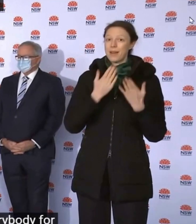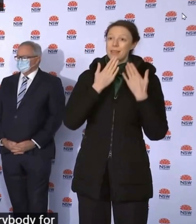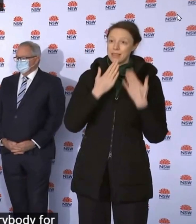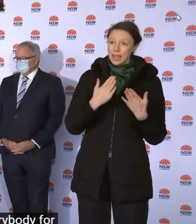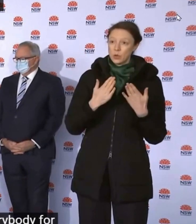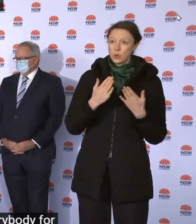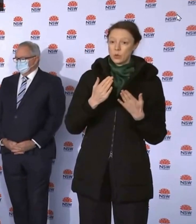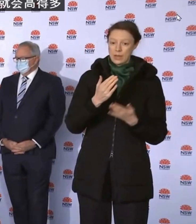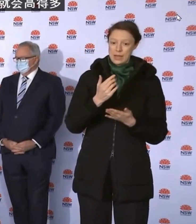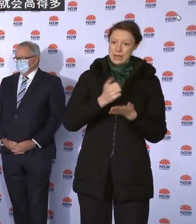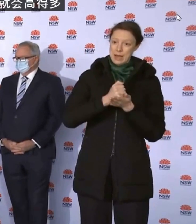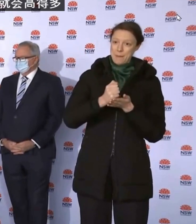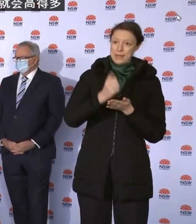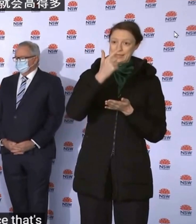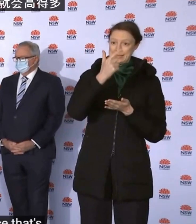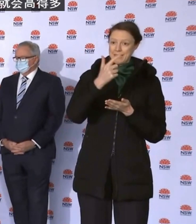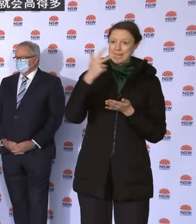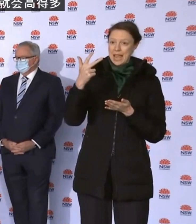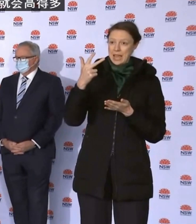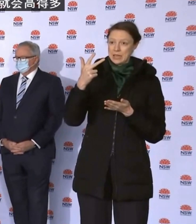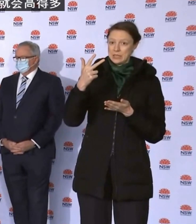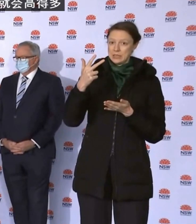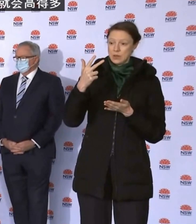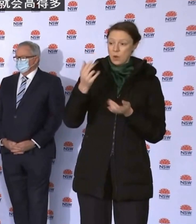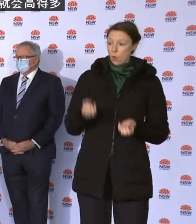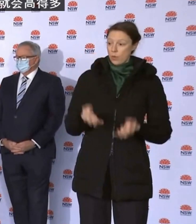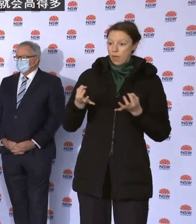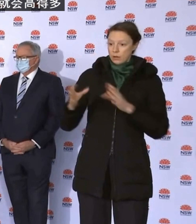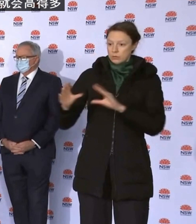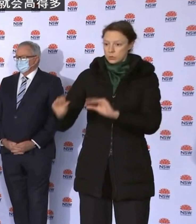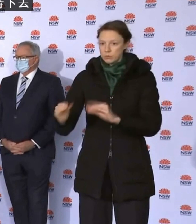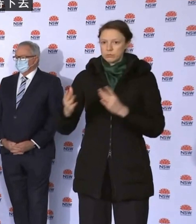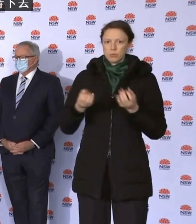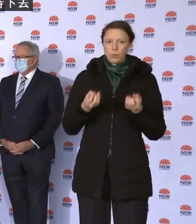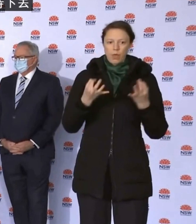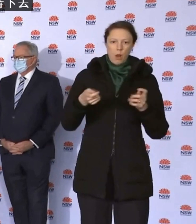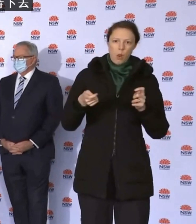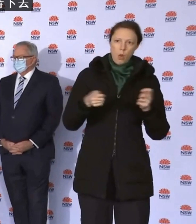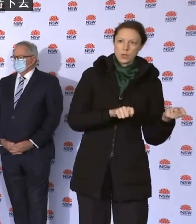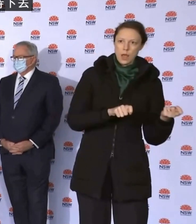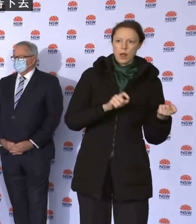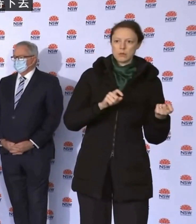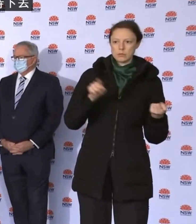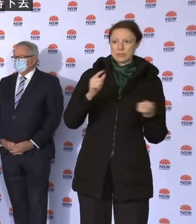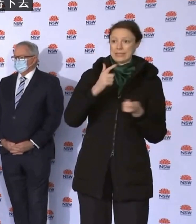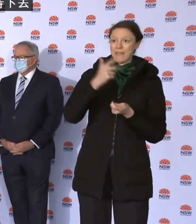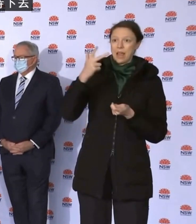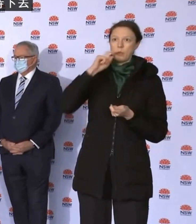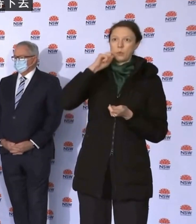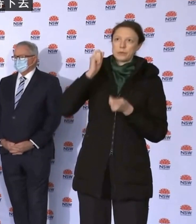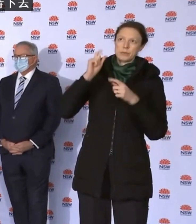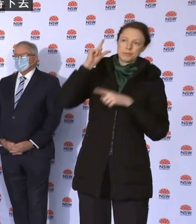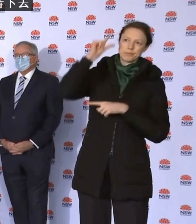That 78 number would have been much, much higher had people not been doing the right thing. and we just need everybody to stick with